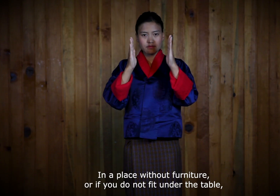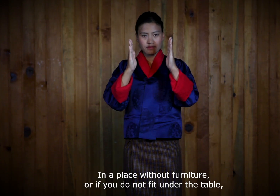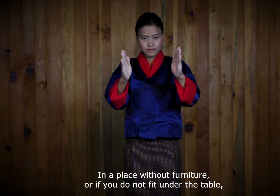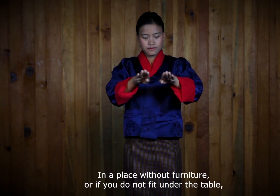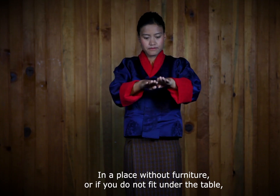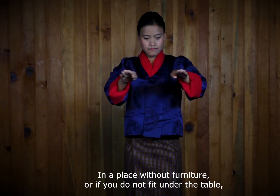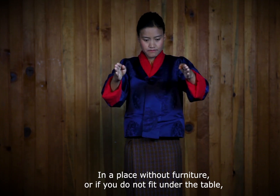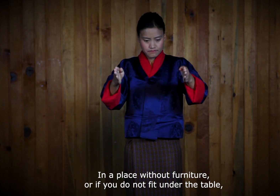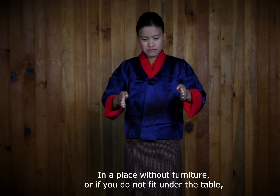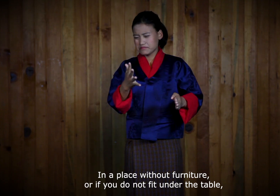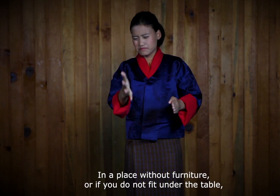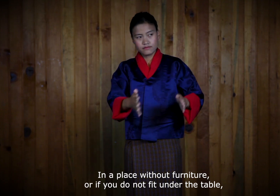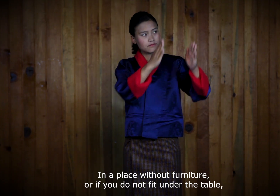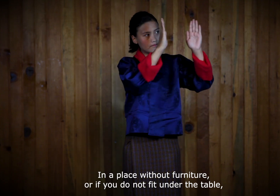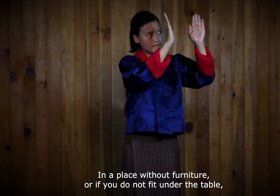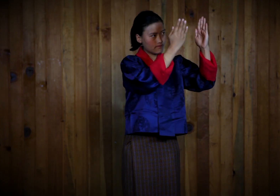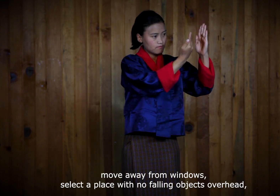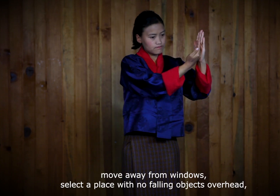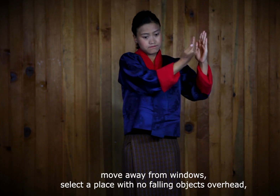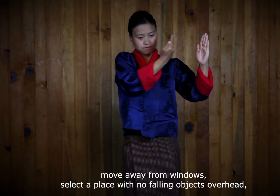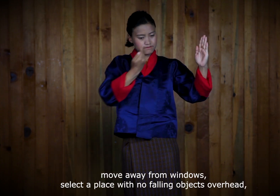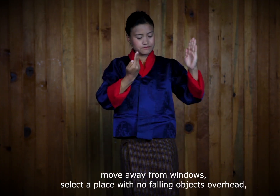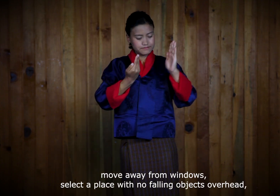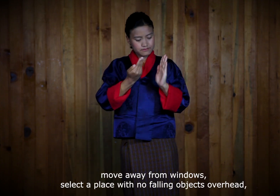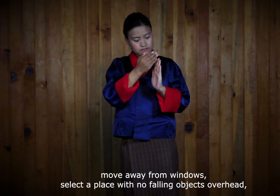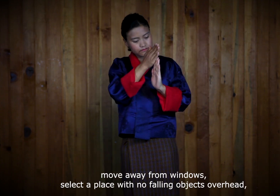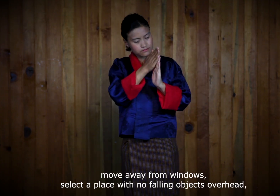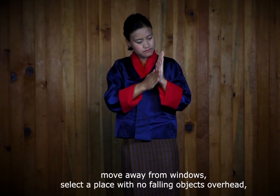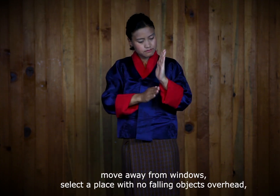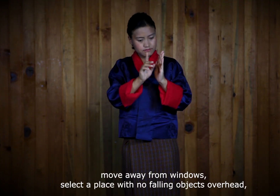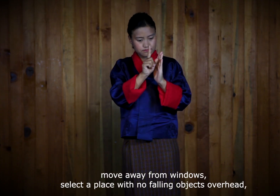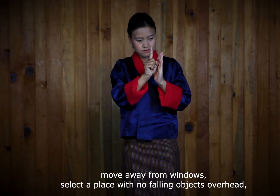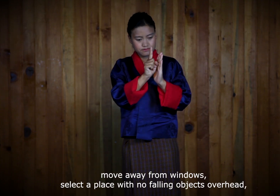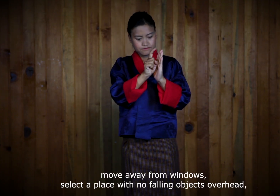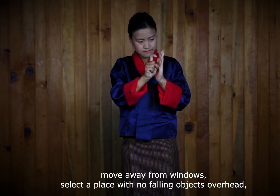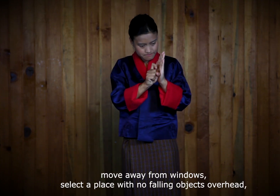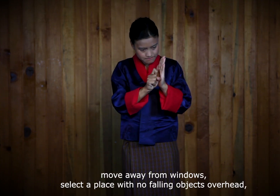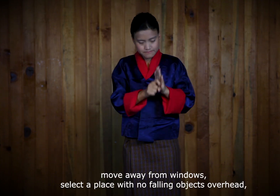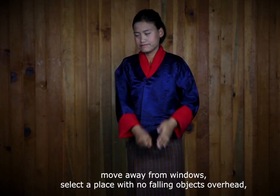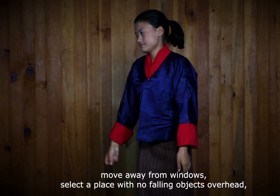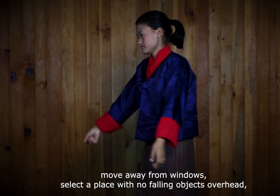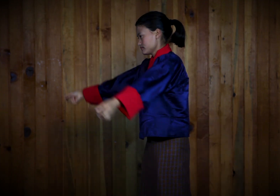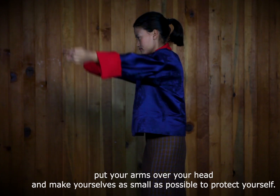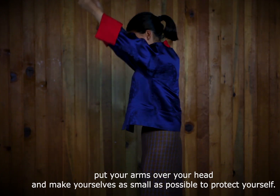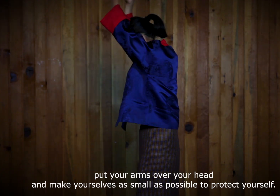select a place with no falling objects overhead. Put your arms over your head and make yourselves